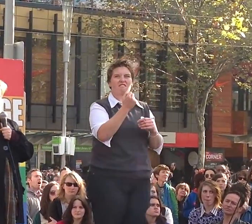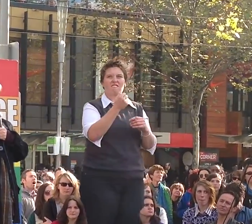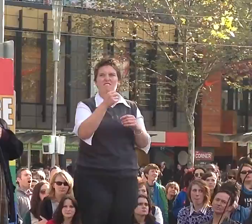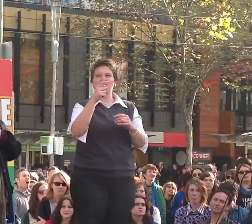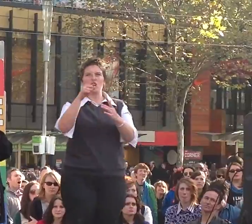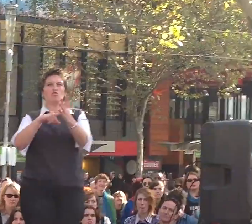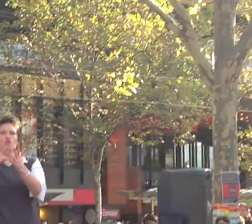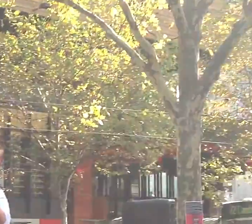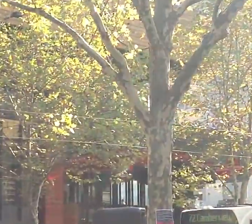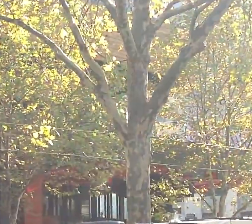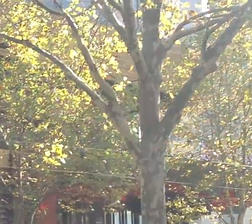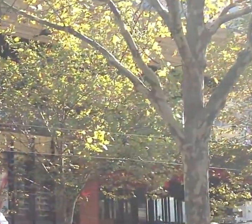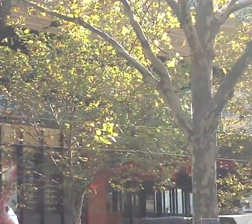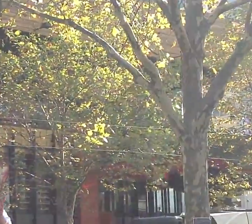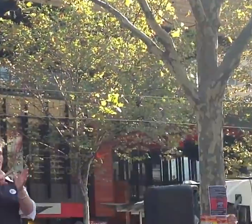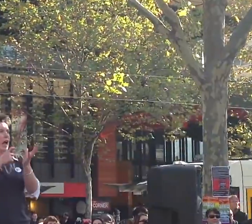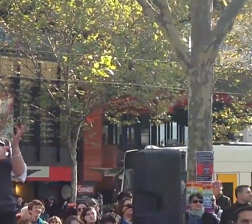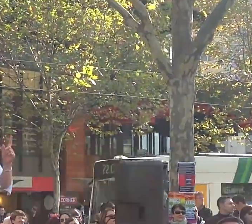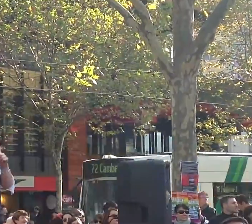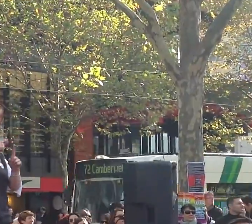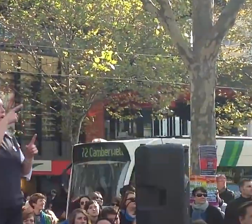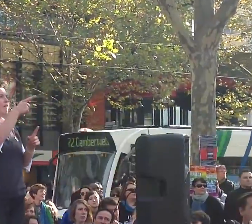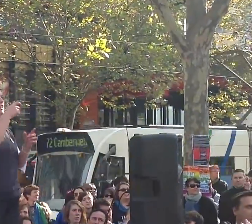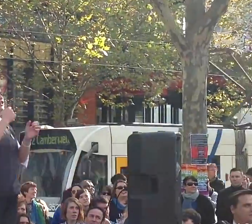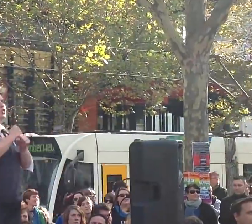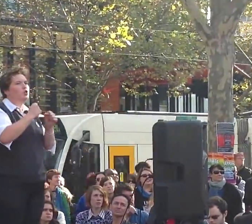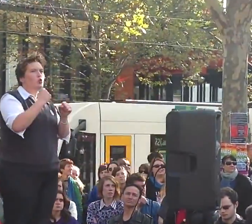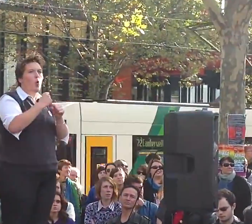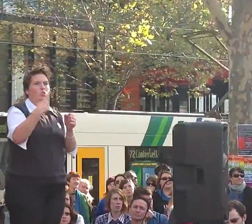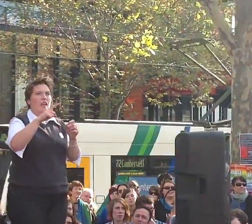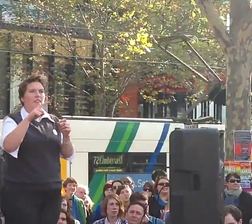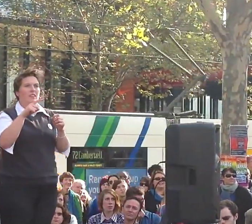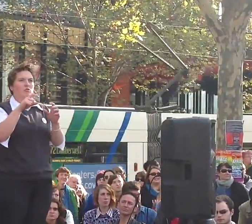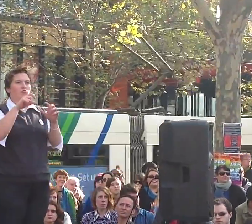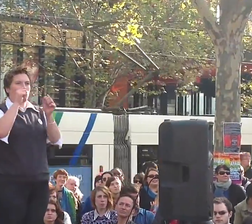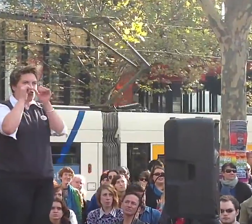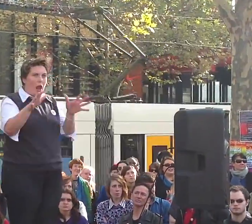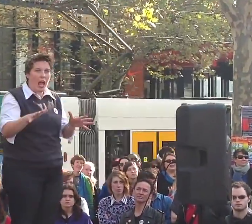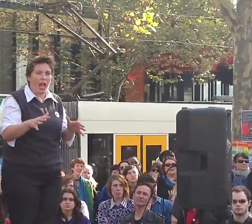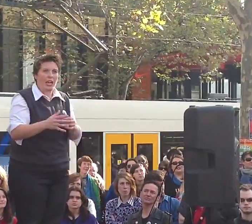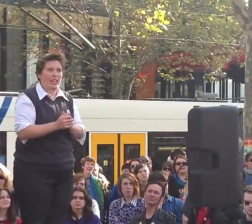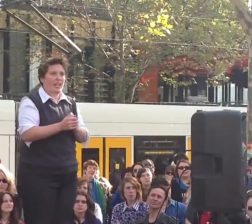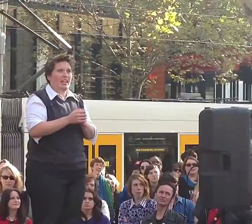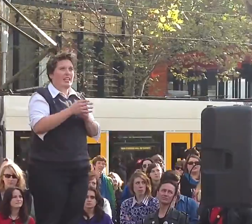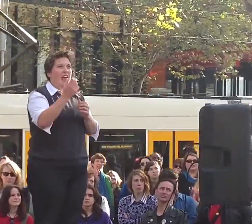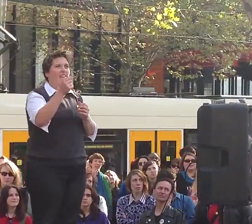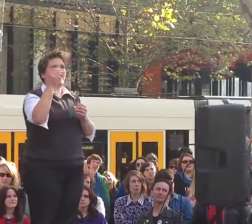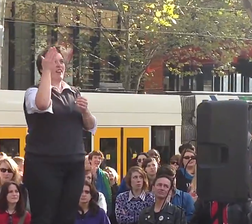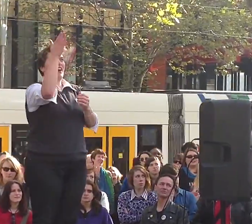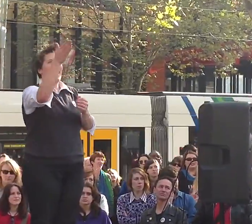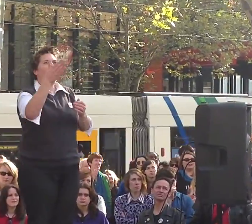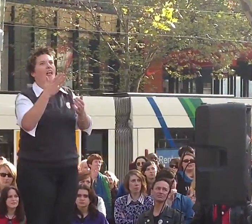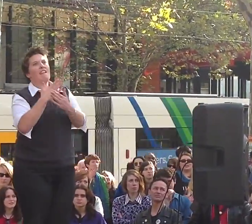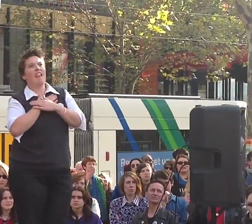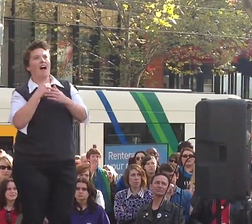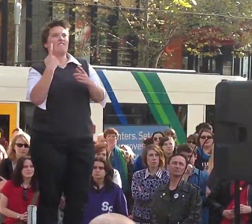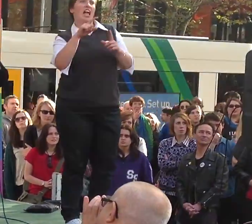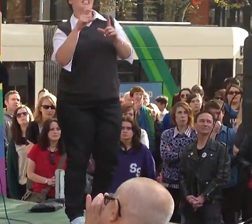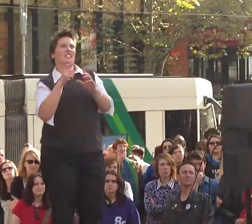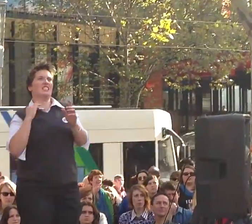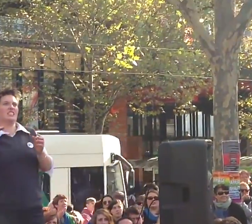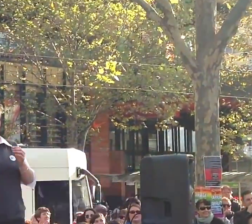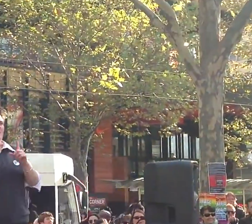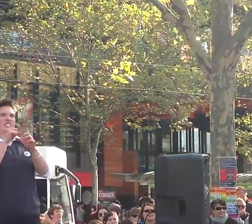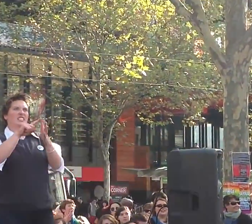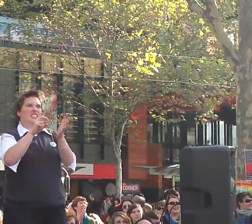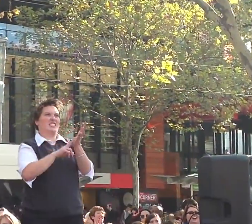Joan of Arc there, we've got George and the Dragon, there's an exhibition devoted to love and devotion, and there's some old dude at the front, I don't